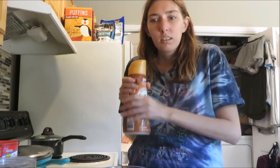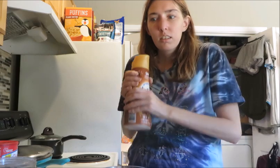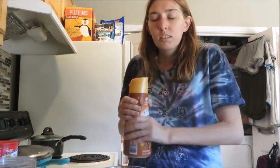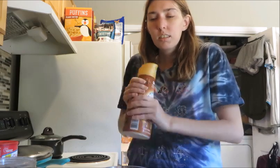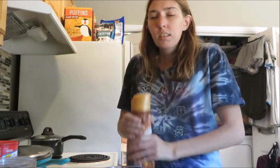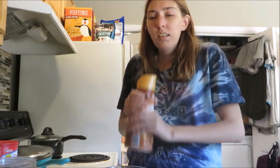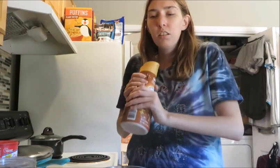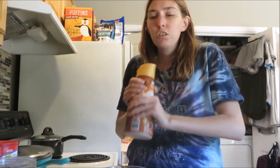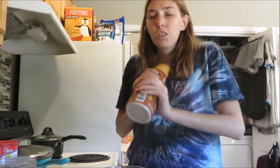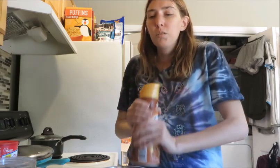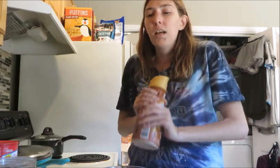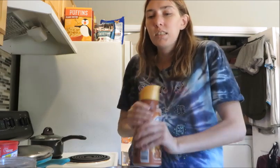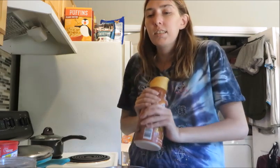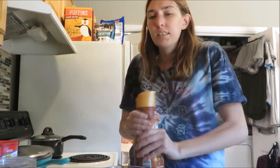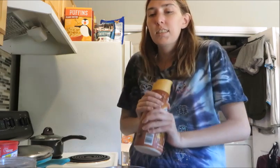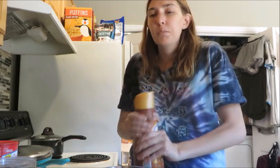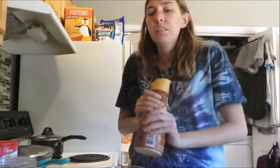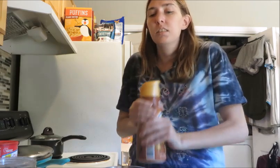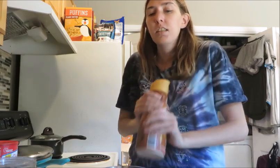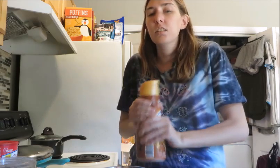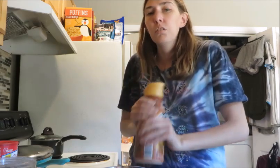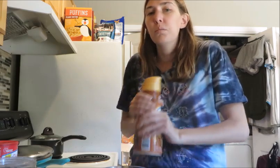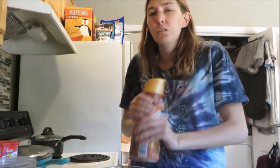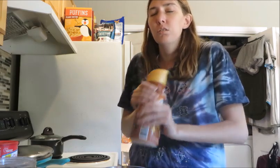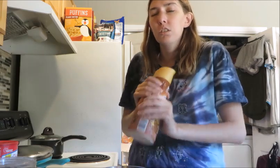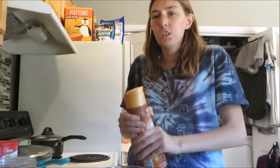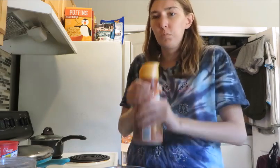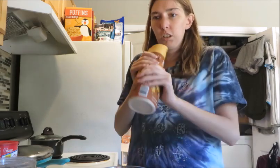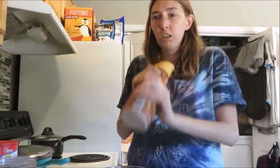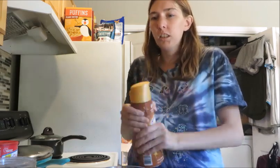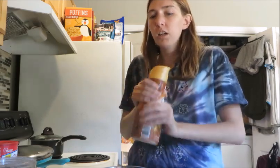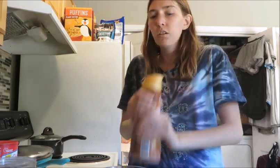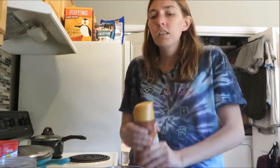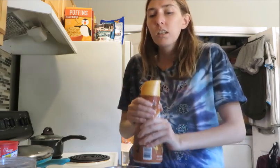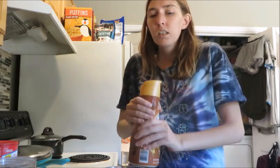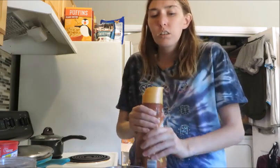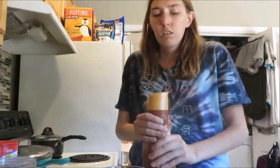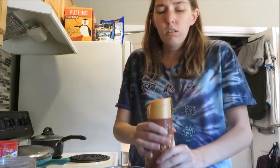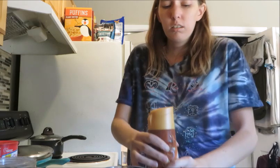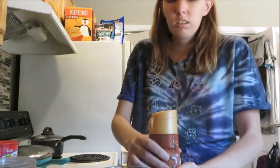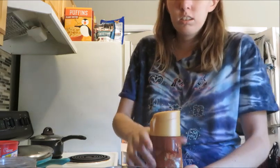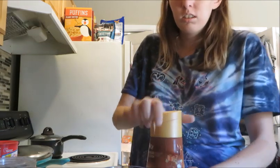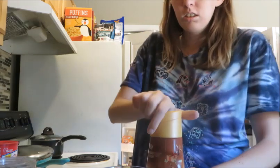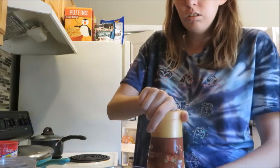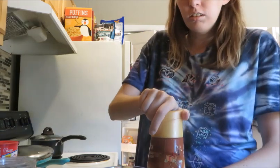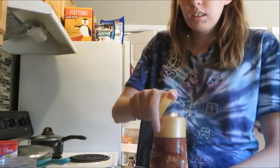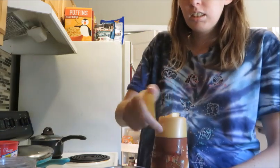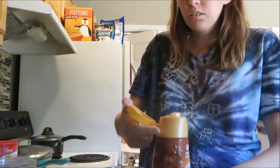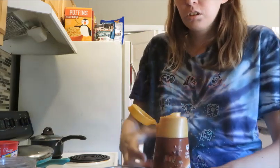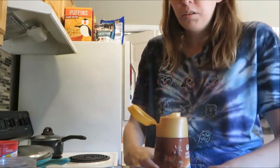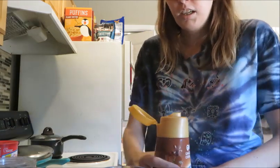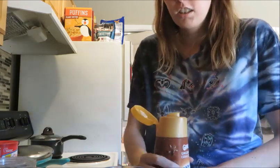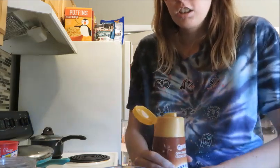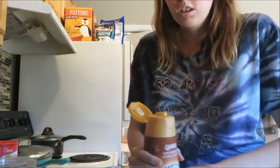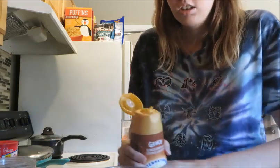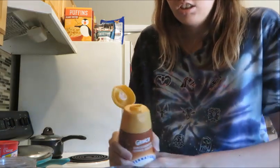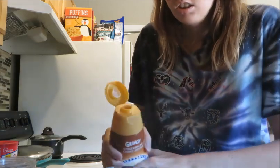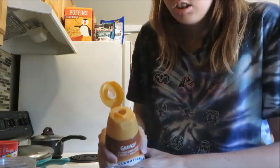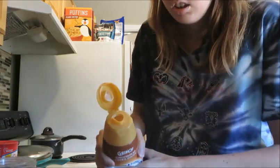It's like, and I know gingerbread has like cinnamon taste to it, but this one's gingerbread cookie dough. So I'm gonna do a teeny little splash